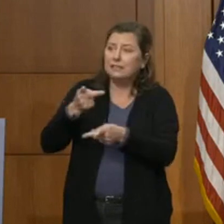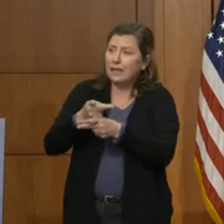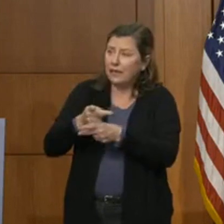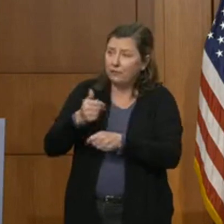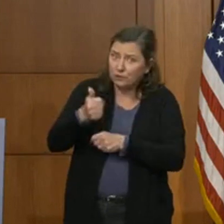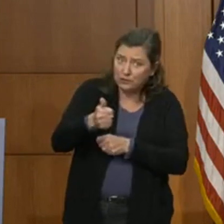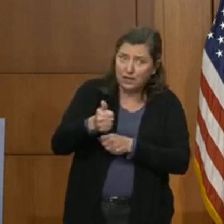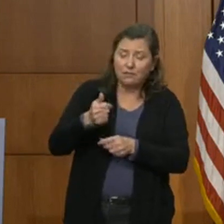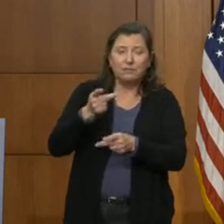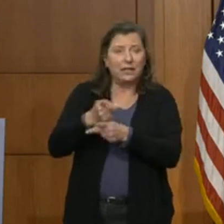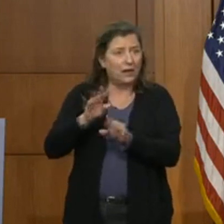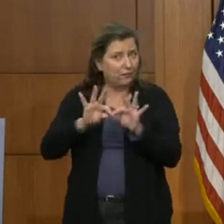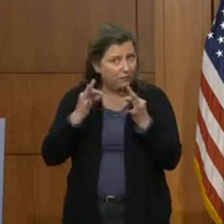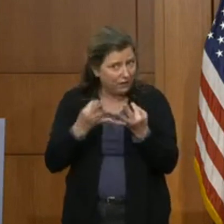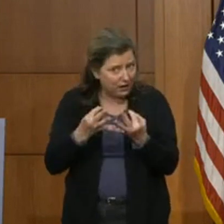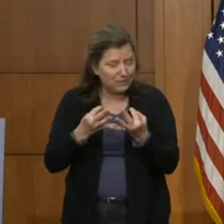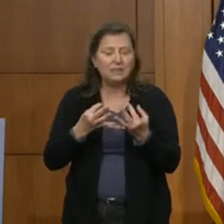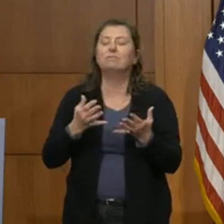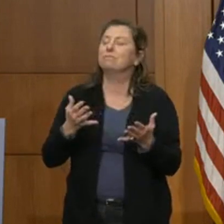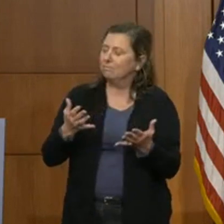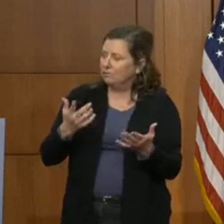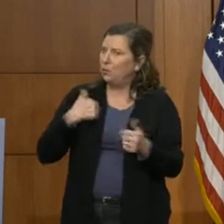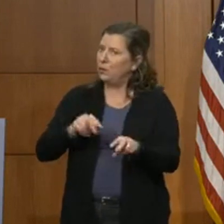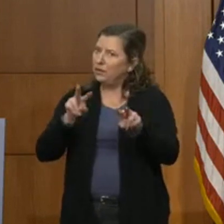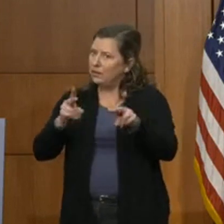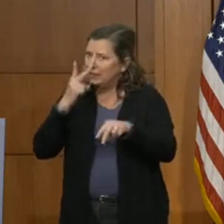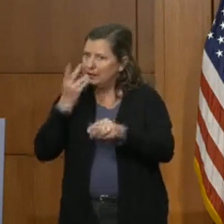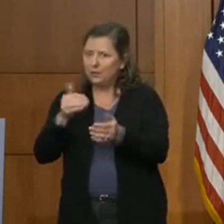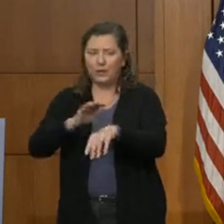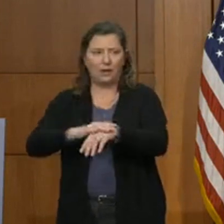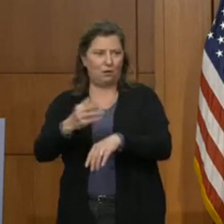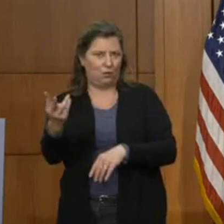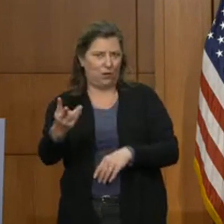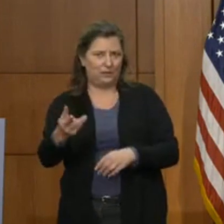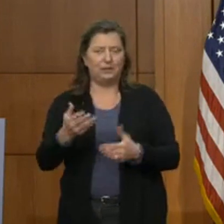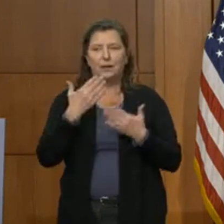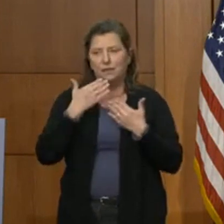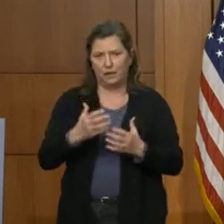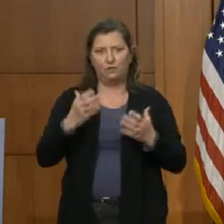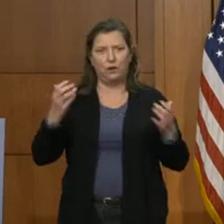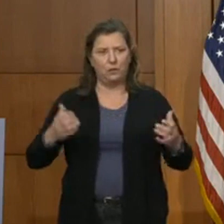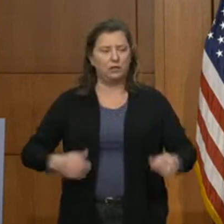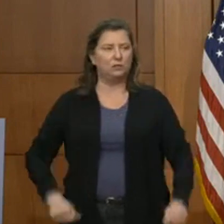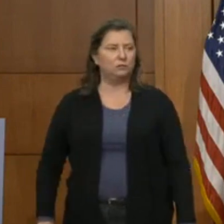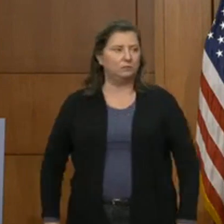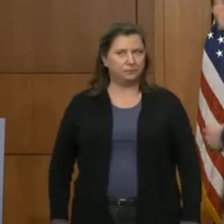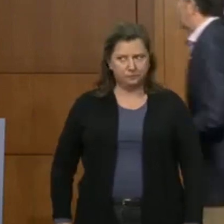your family's health care needs, and we will look forward to being with you on Wednesday. Thank you very much.